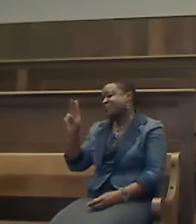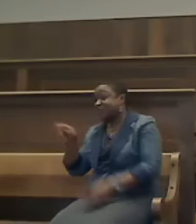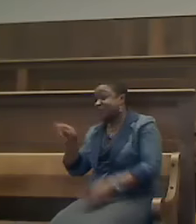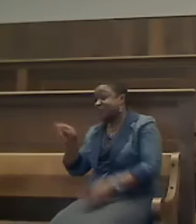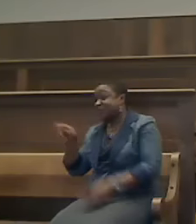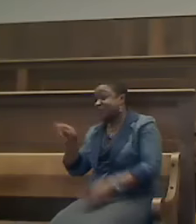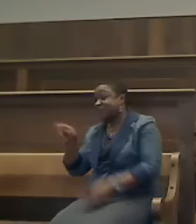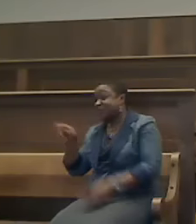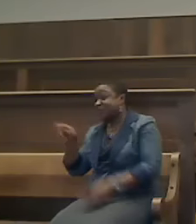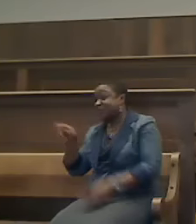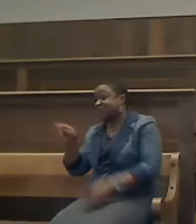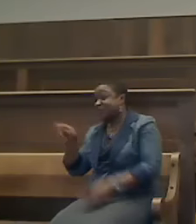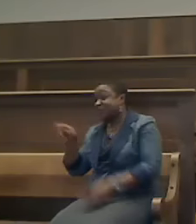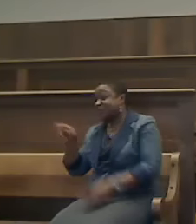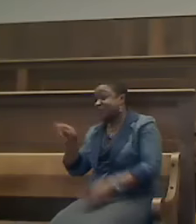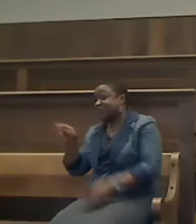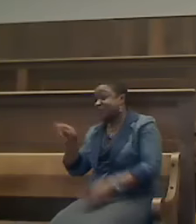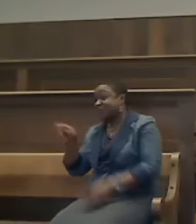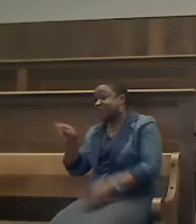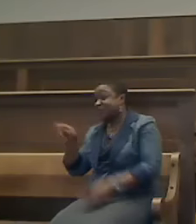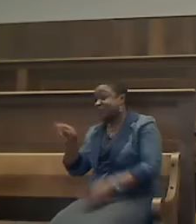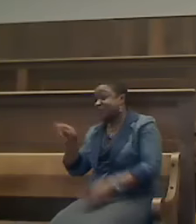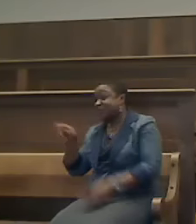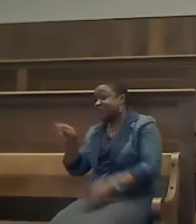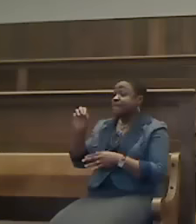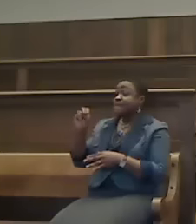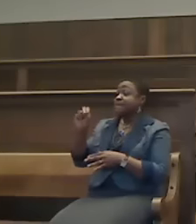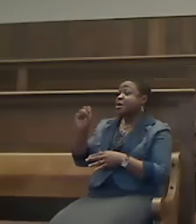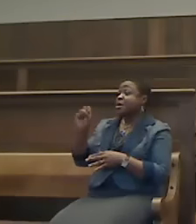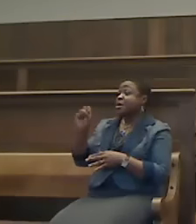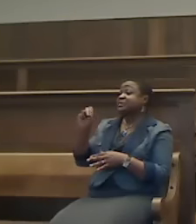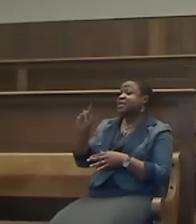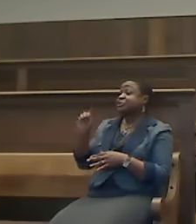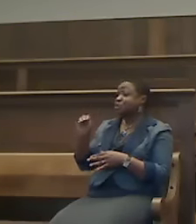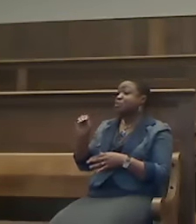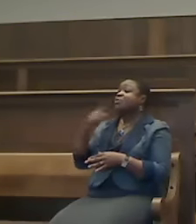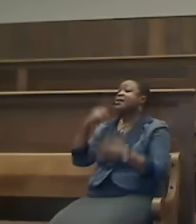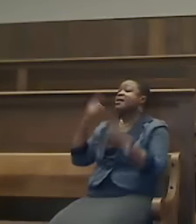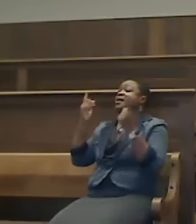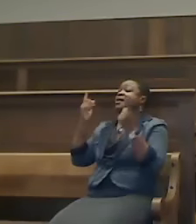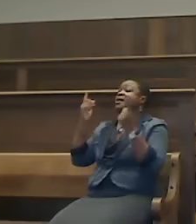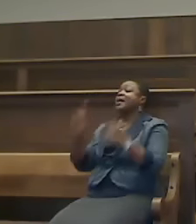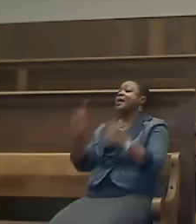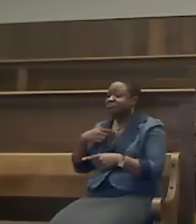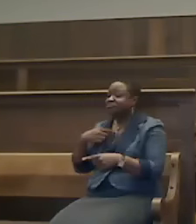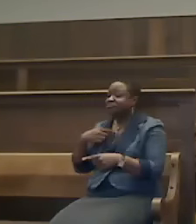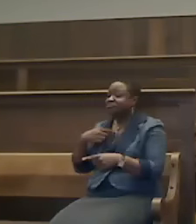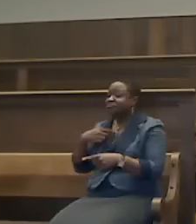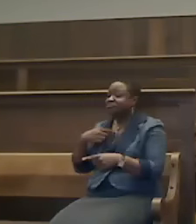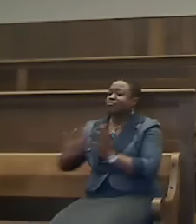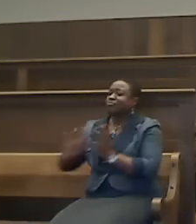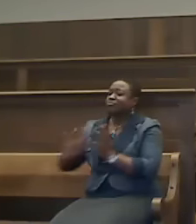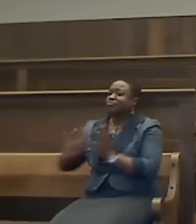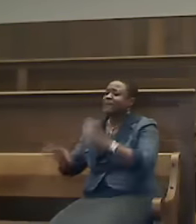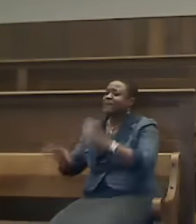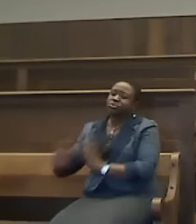soybeans. Here's the backstory. Monsanto found bacteria growing in a chemical waste dump near their factory and figured, great, let's